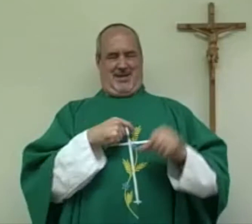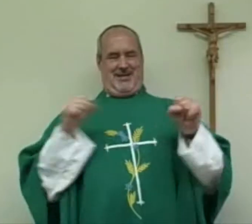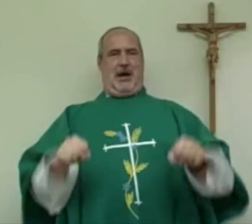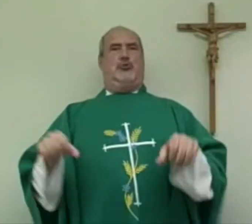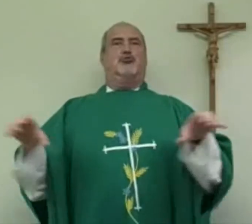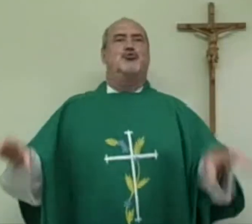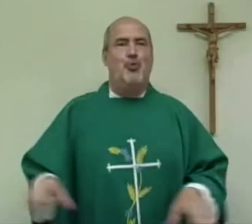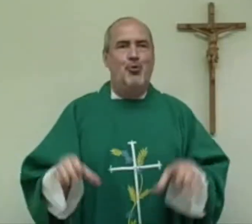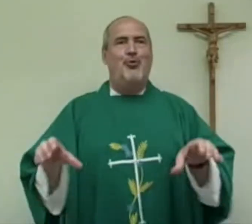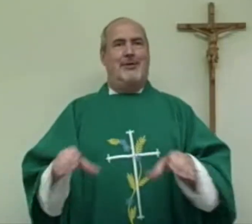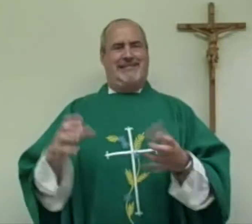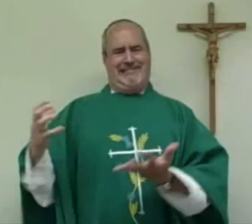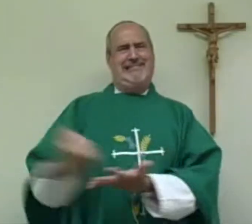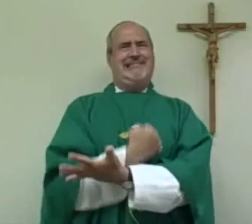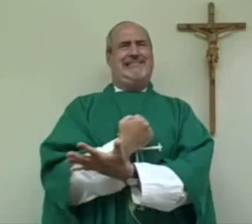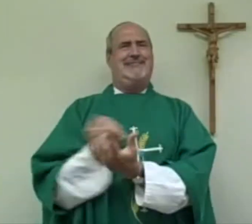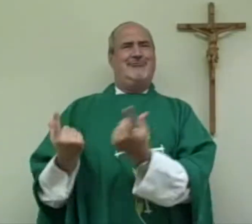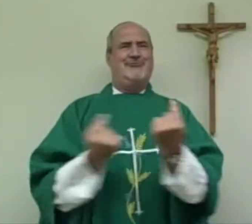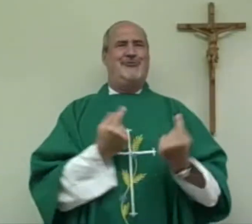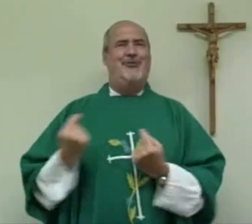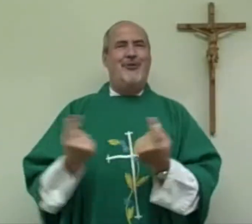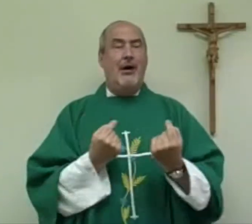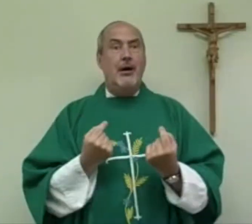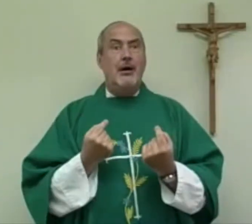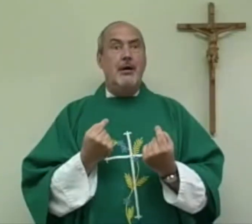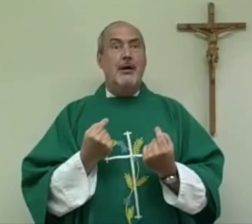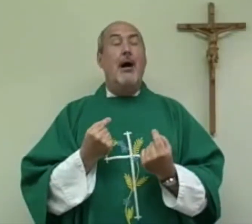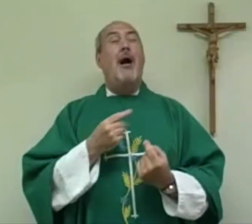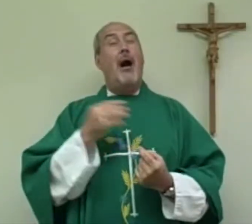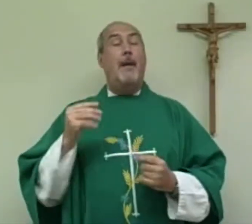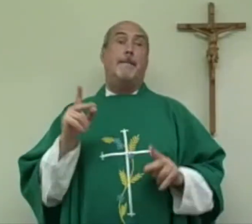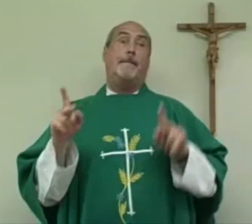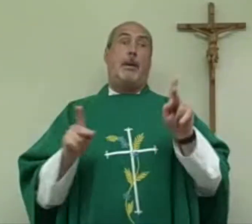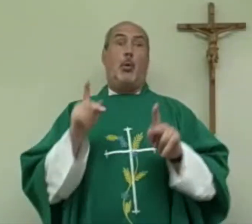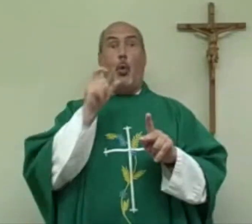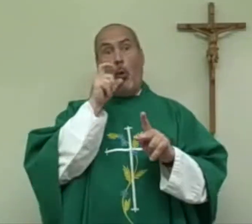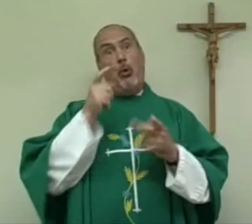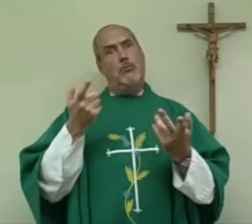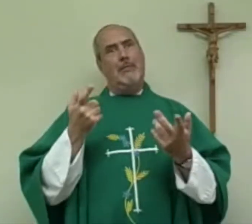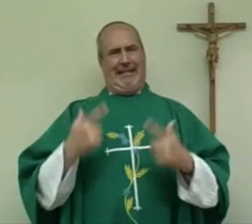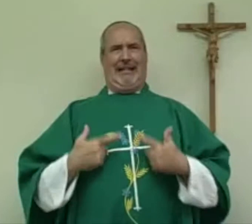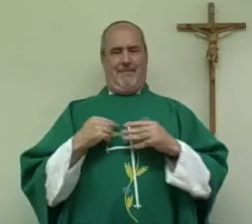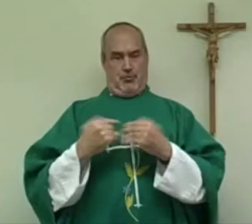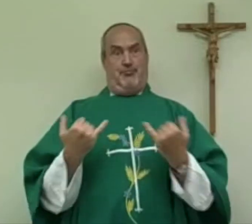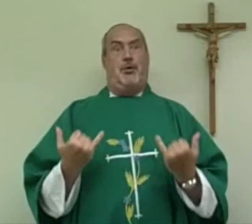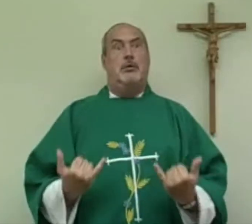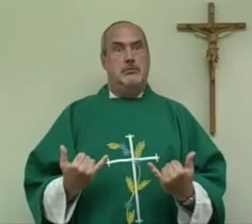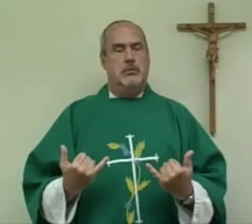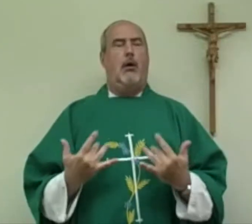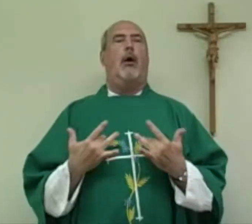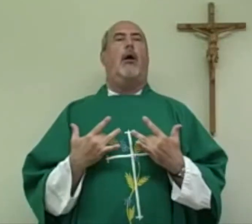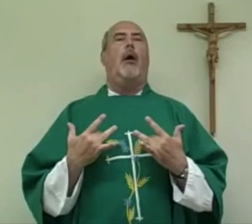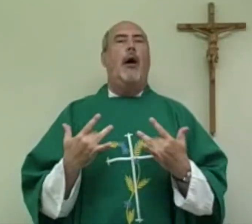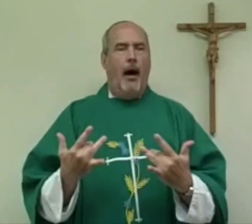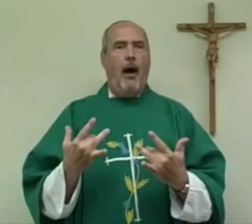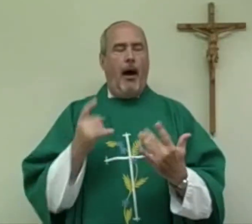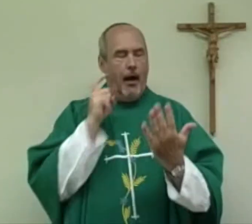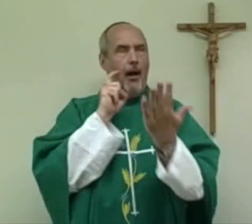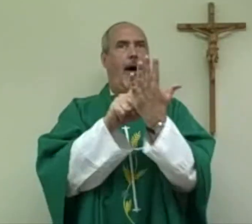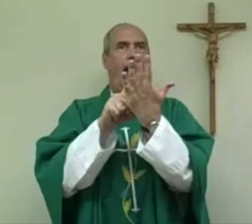the present and what God is giving us right now and that what we should be seizing and taking advantage of. People who